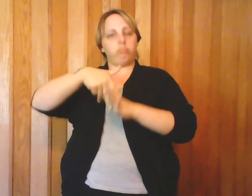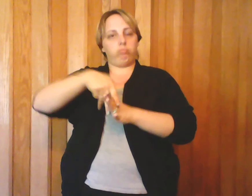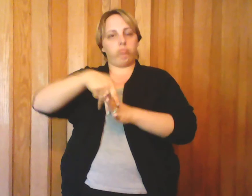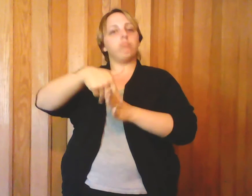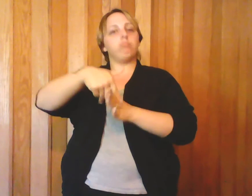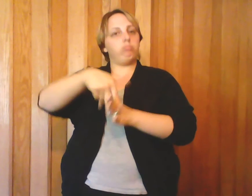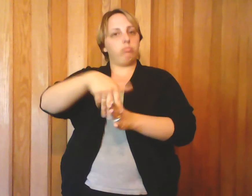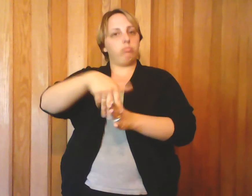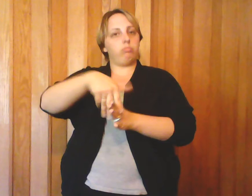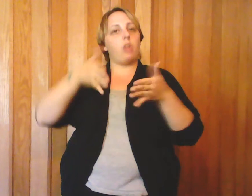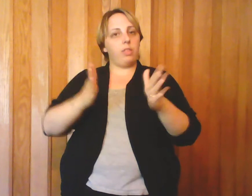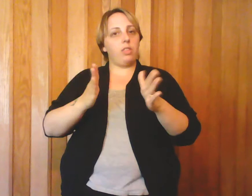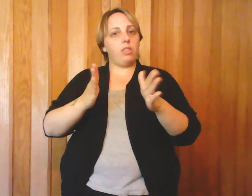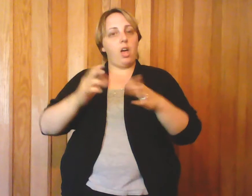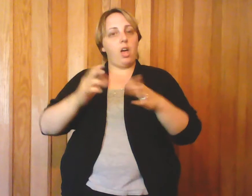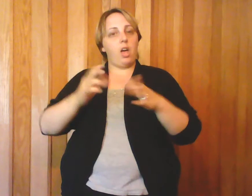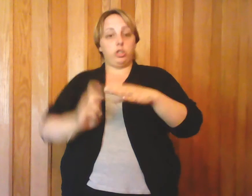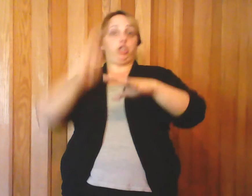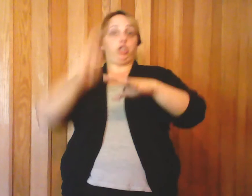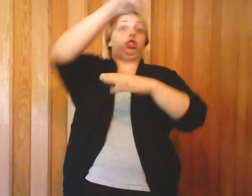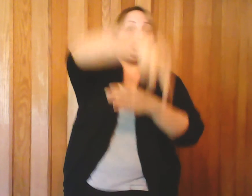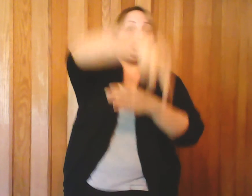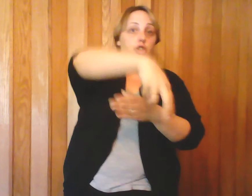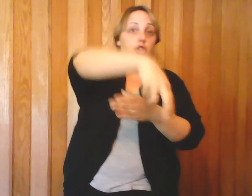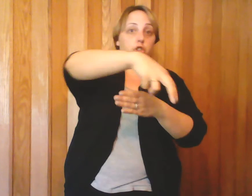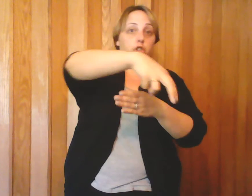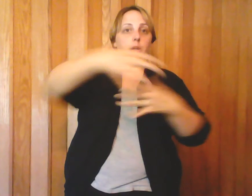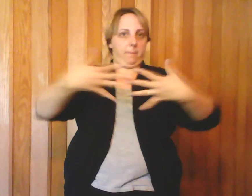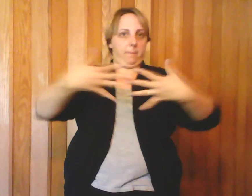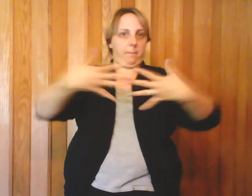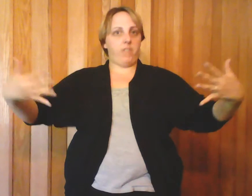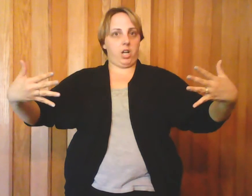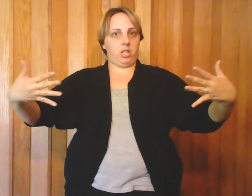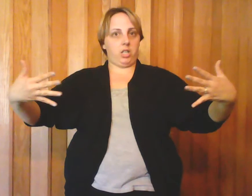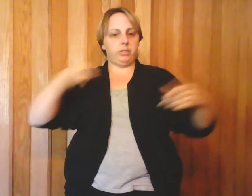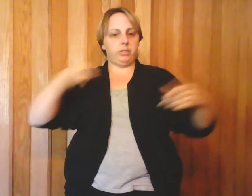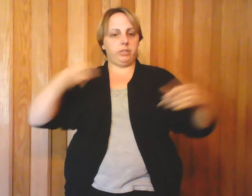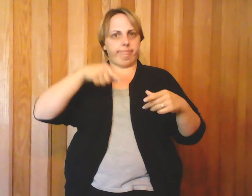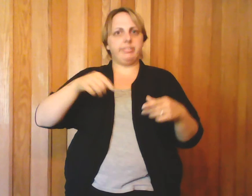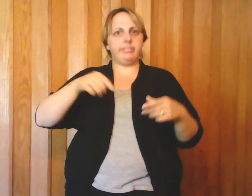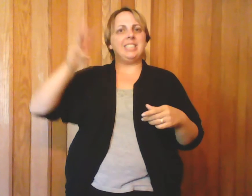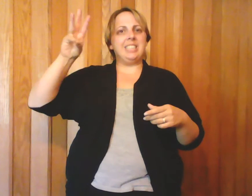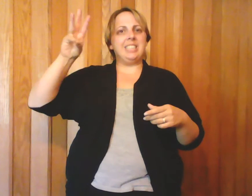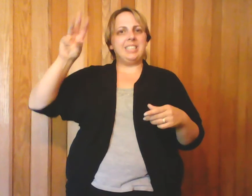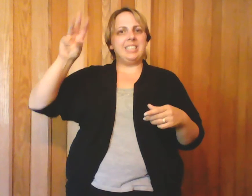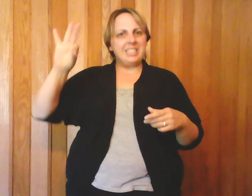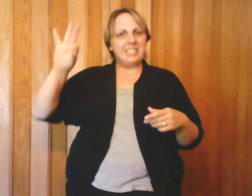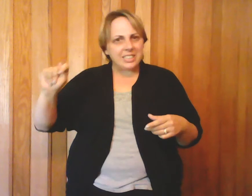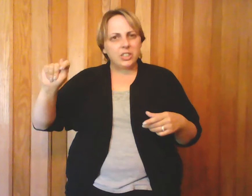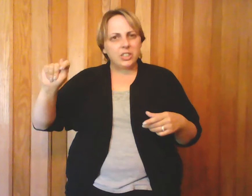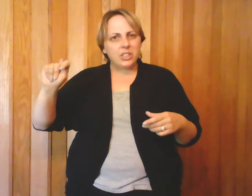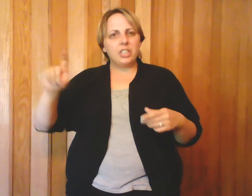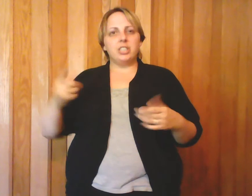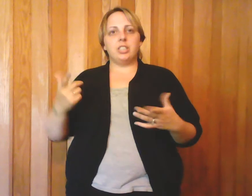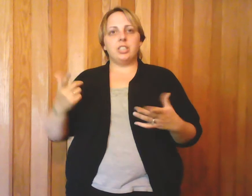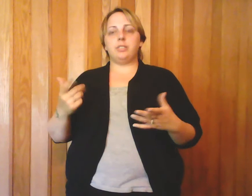years old at the time. And she walked again. And then she also had horses